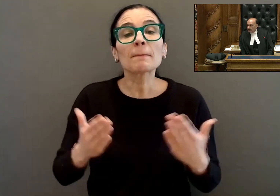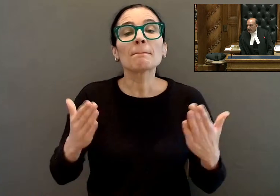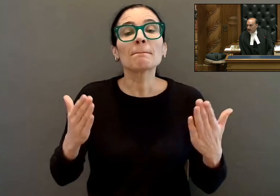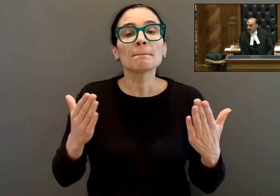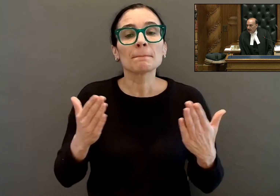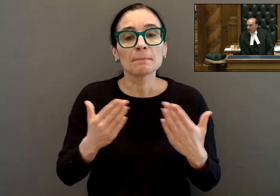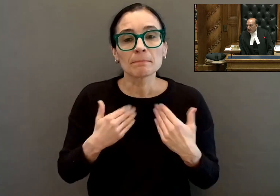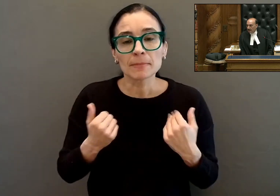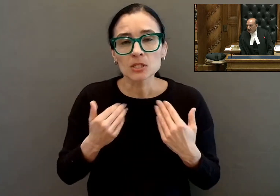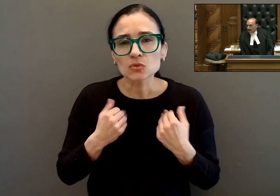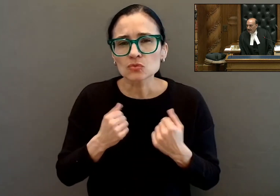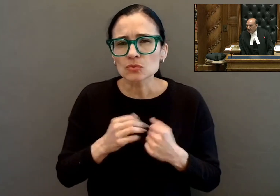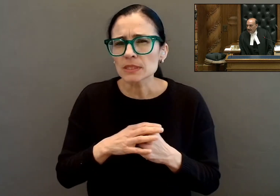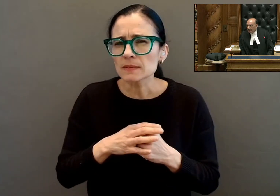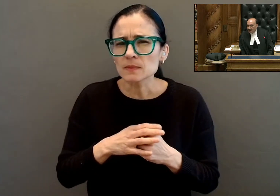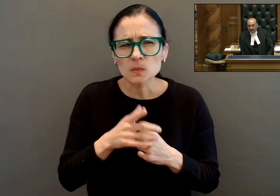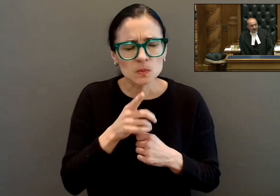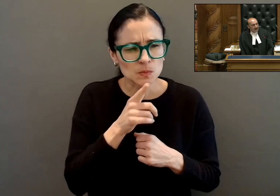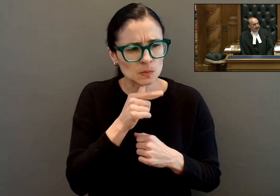who's going to answer?